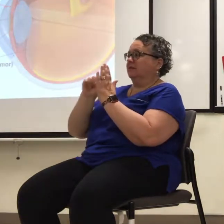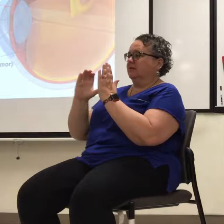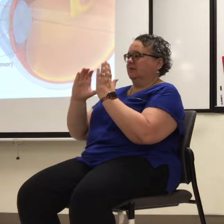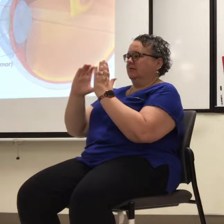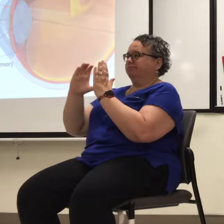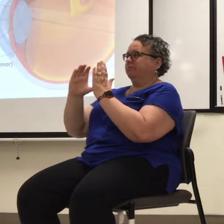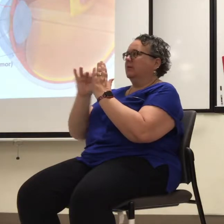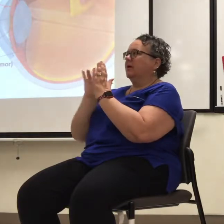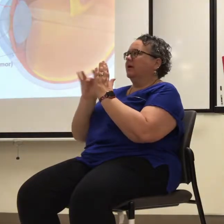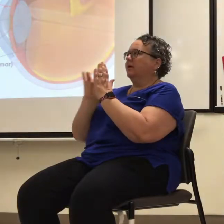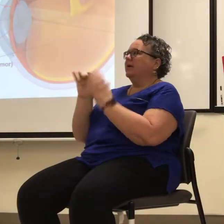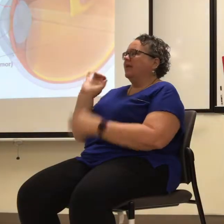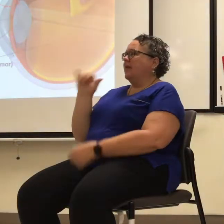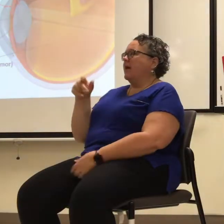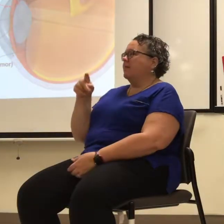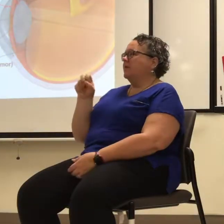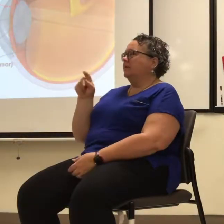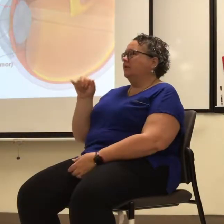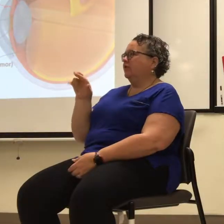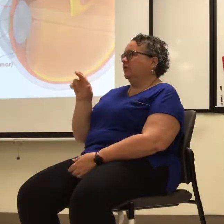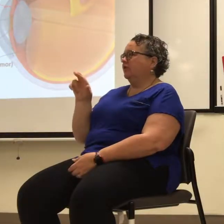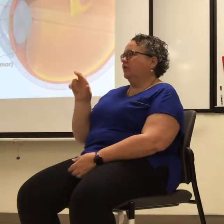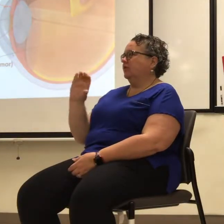Posterior chamber.